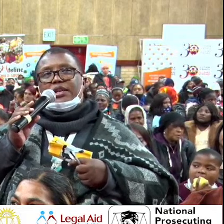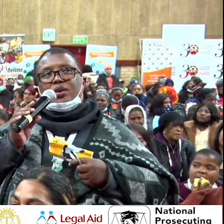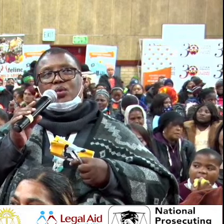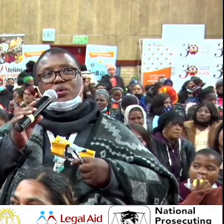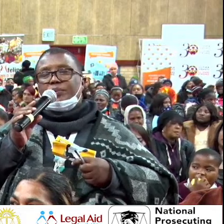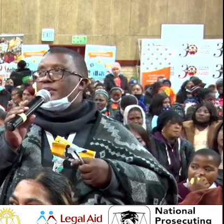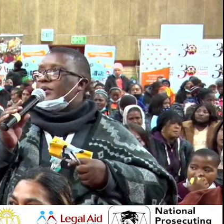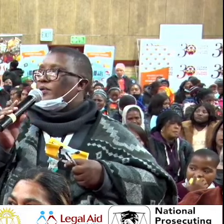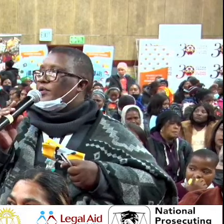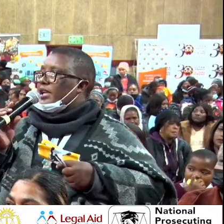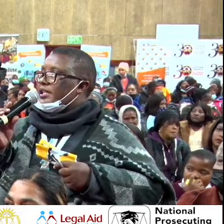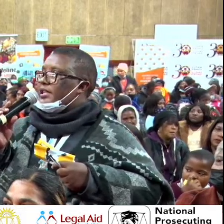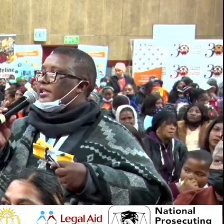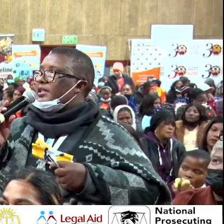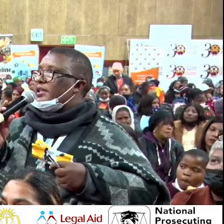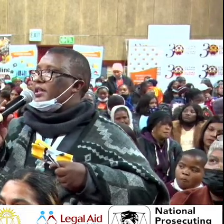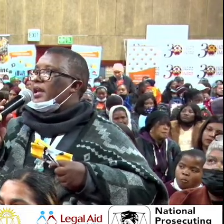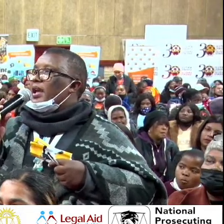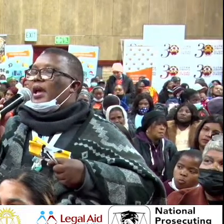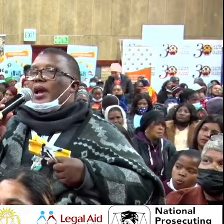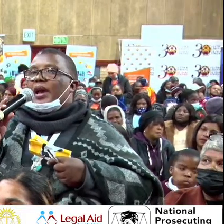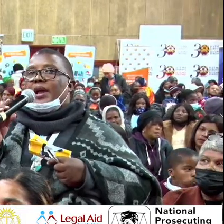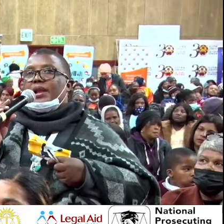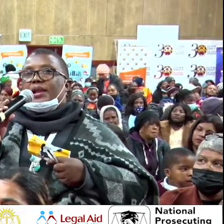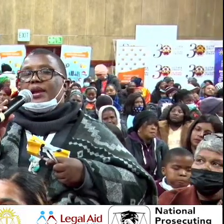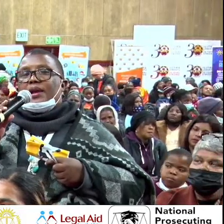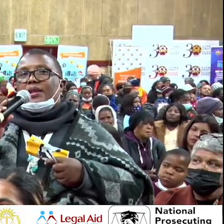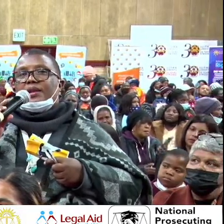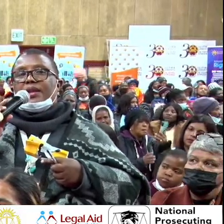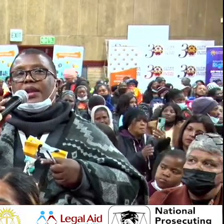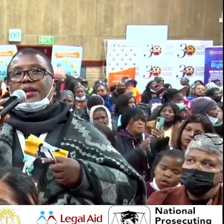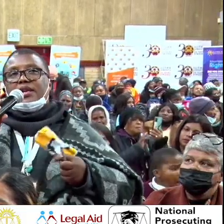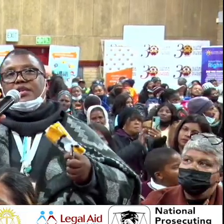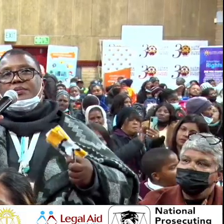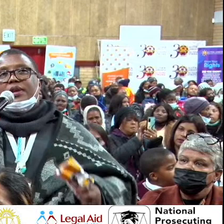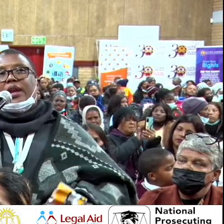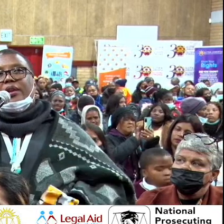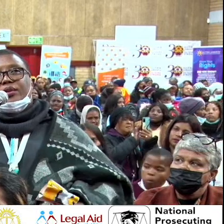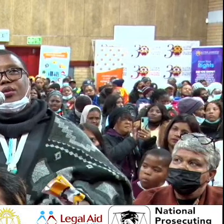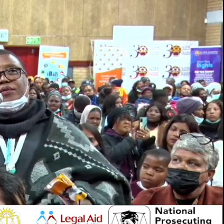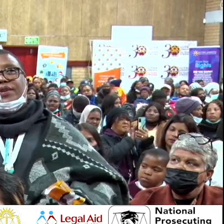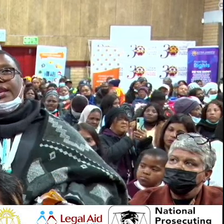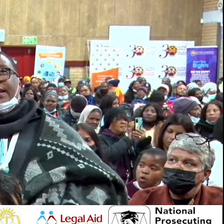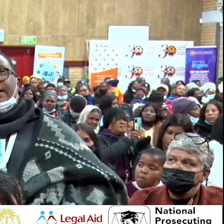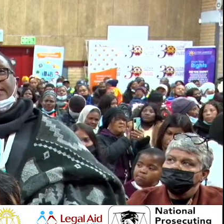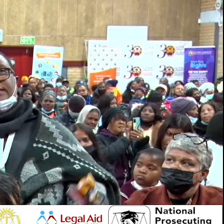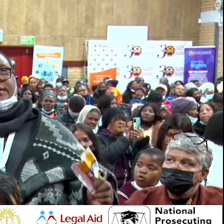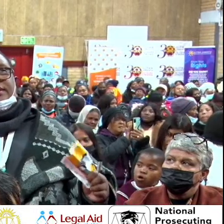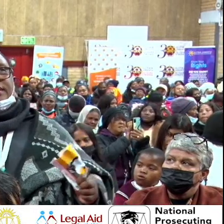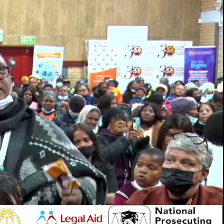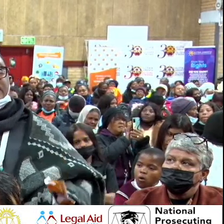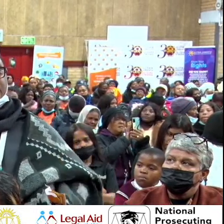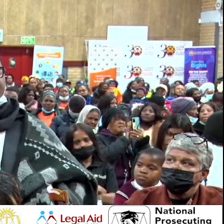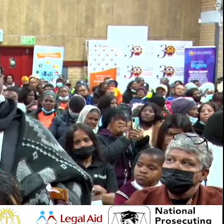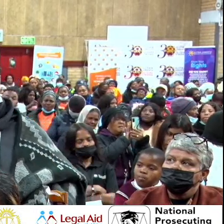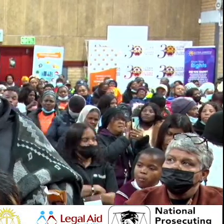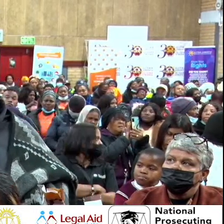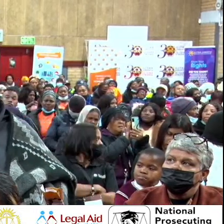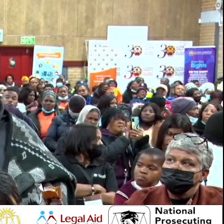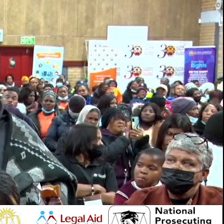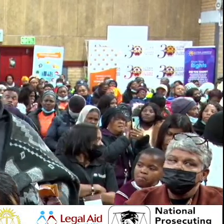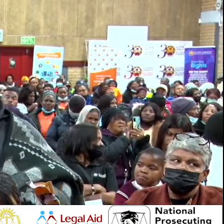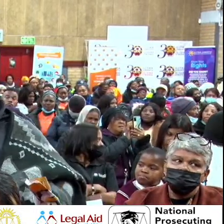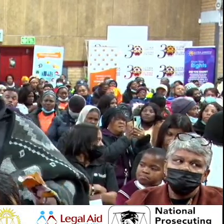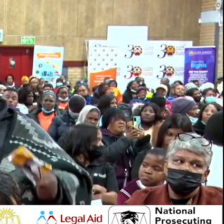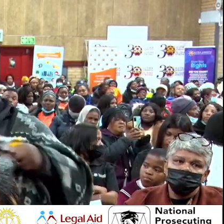years ago, Department of Justice, under the directorship then of the late Hisham